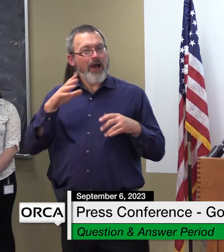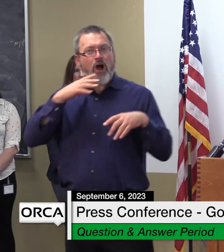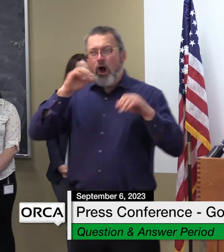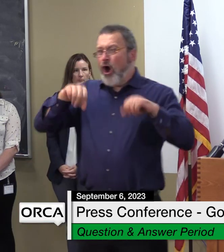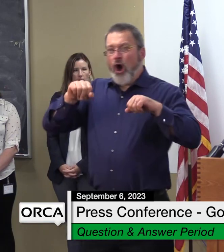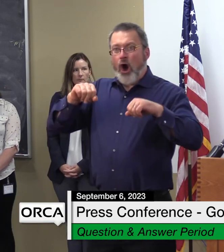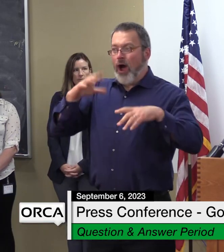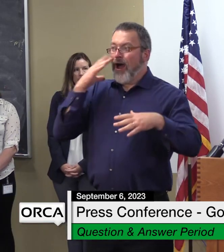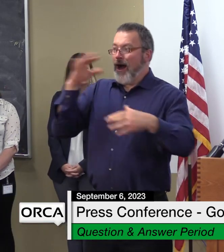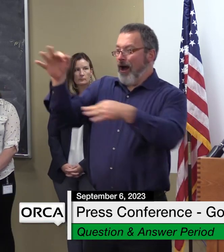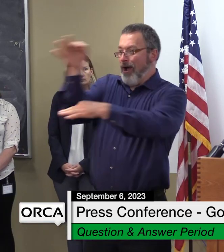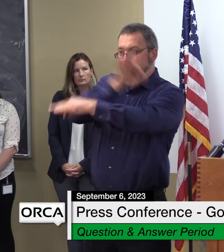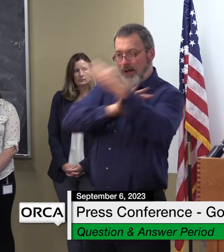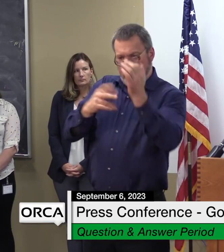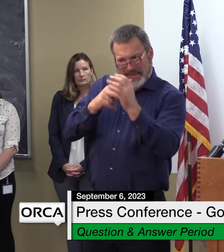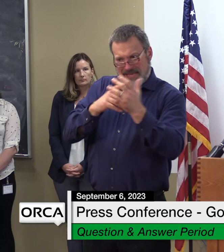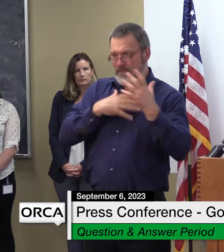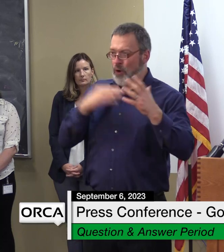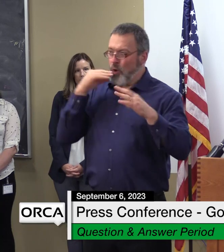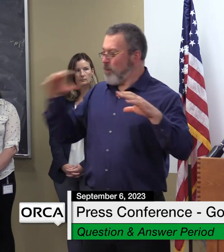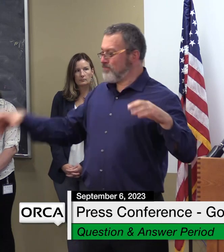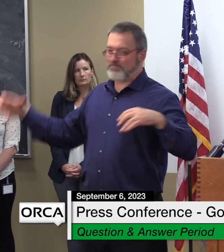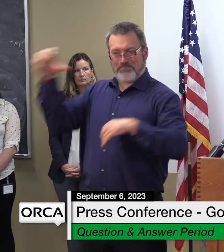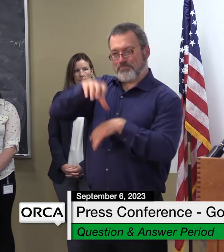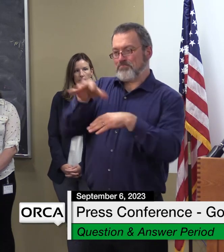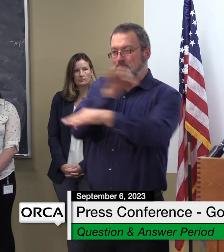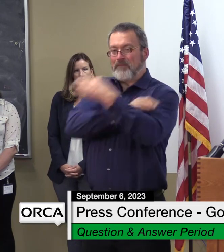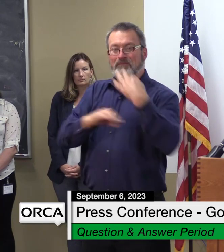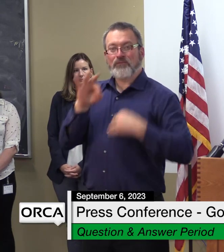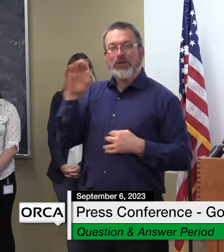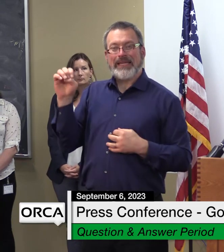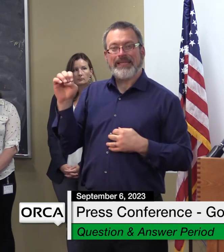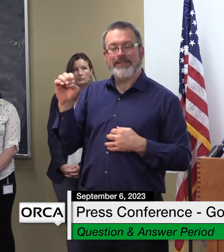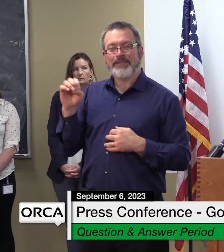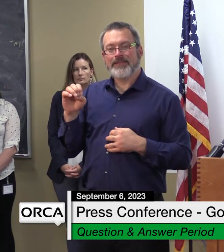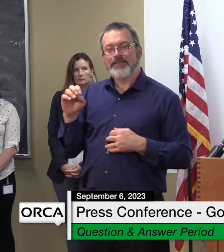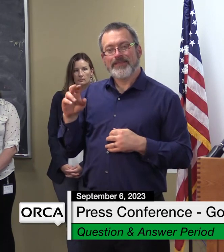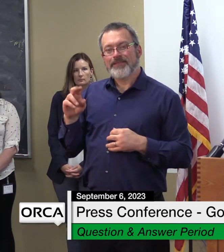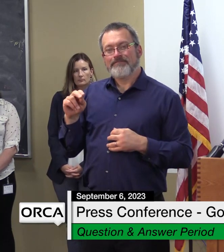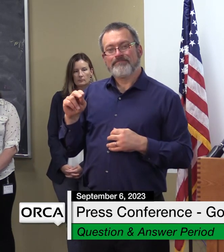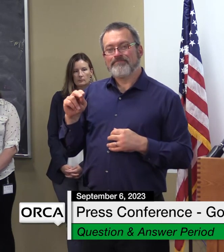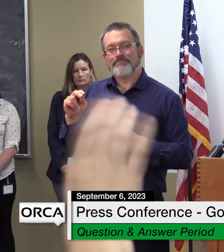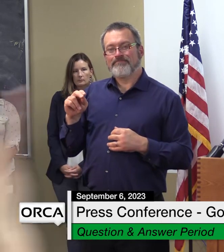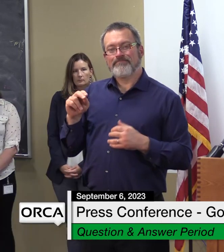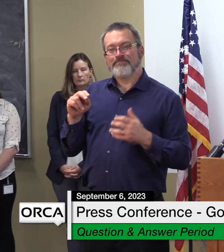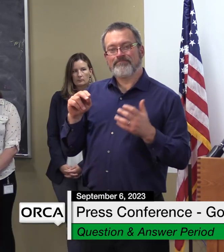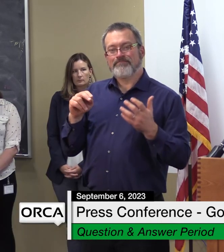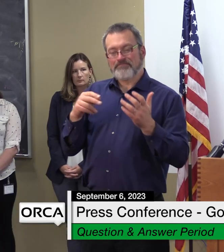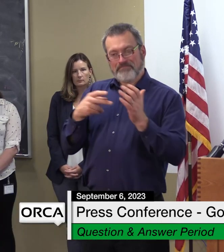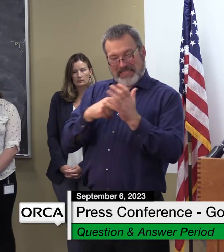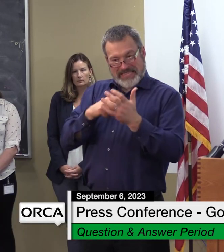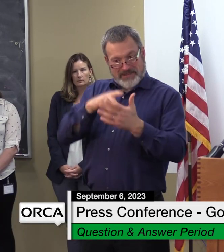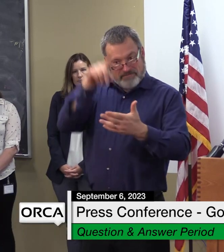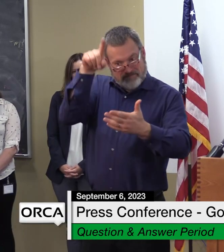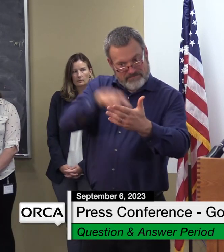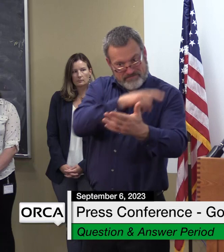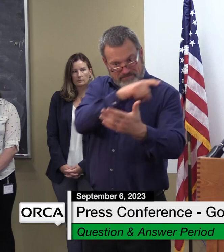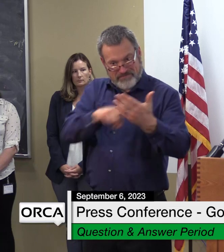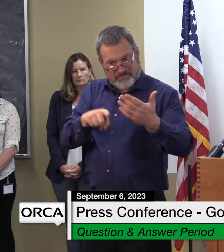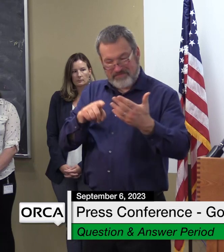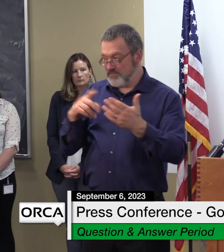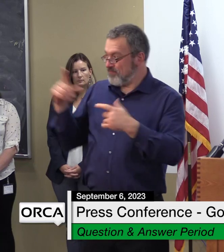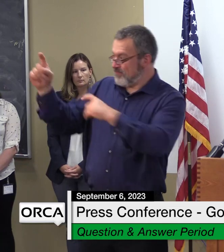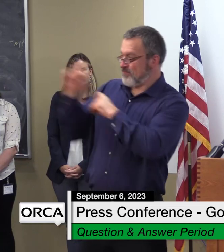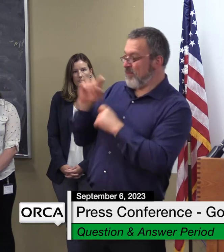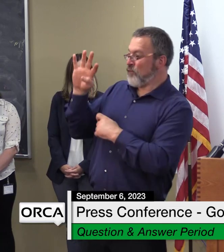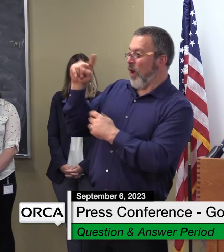condemned home, that they would automatically get the 41,000, but that's not the case. And to replace these is anywhere